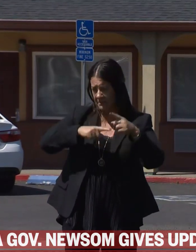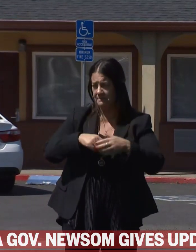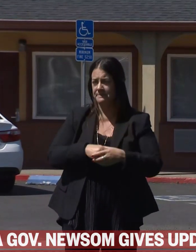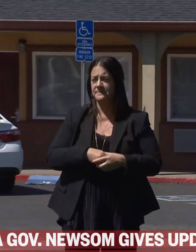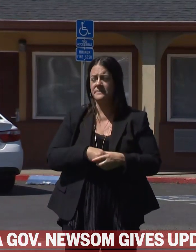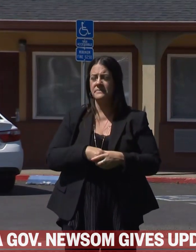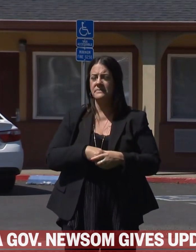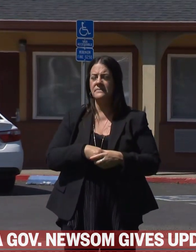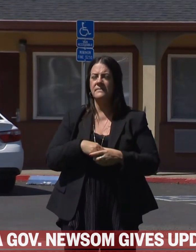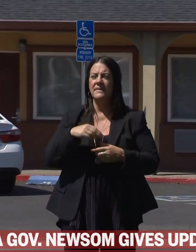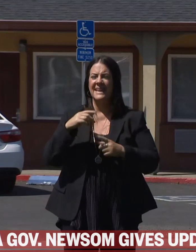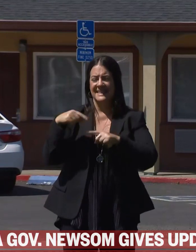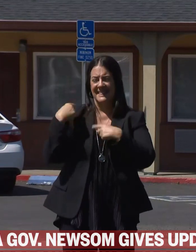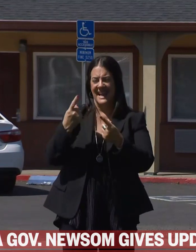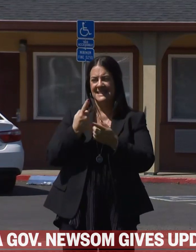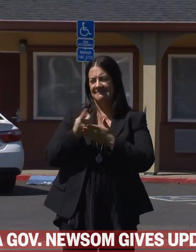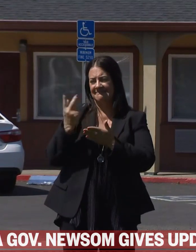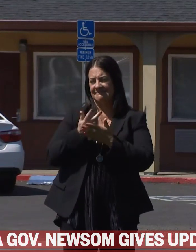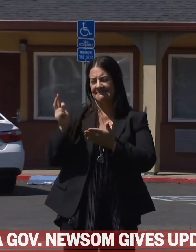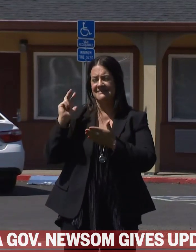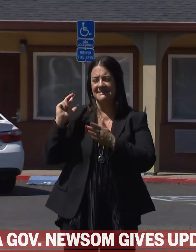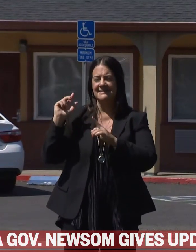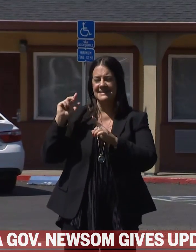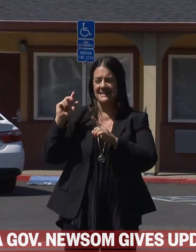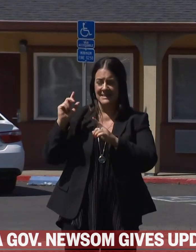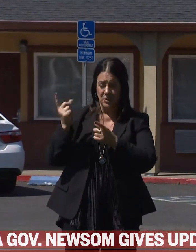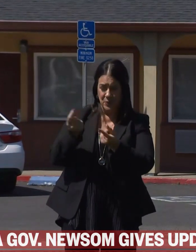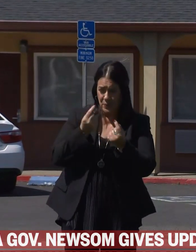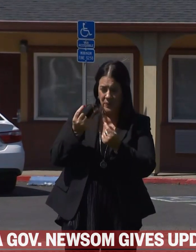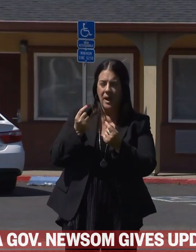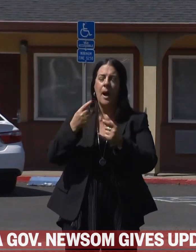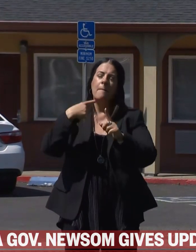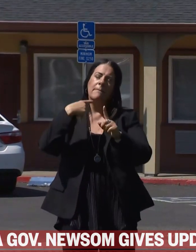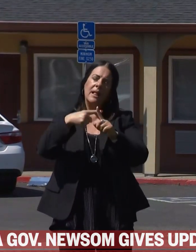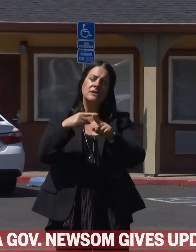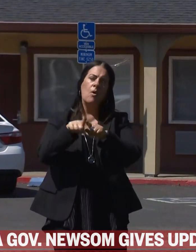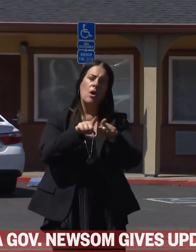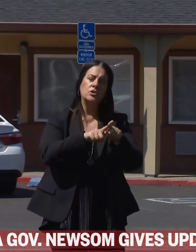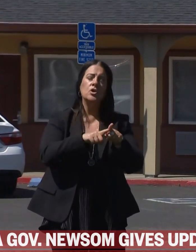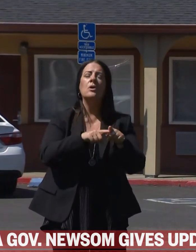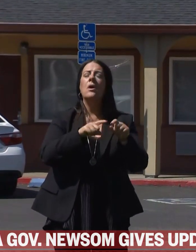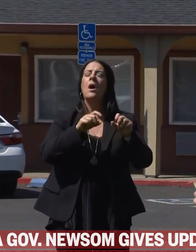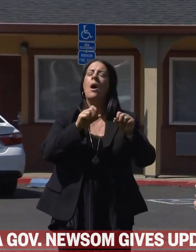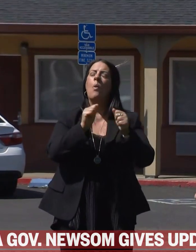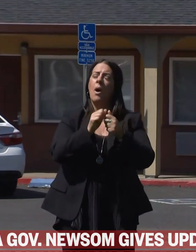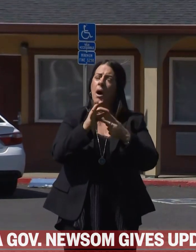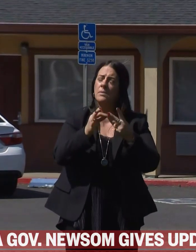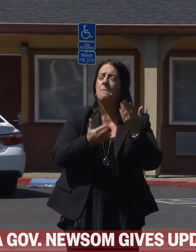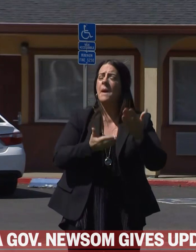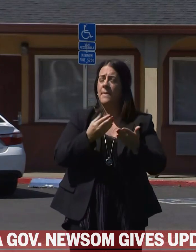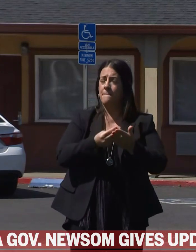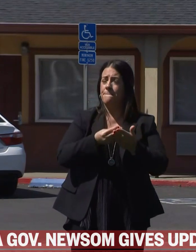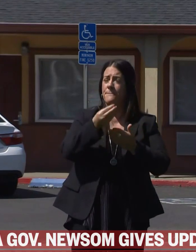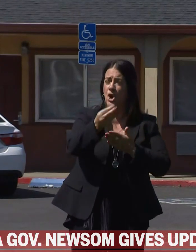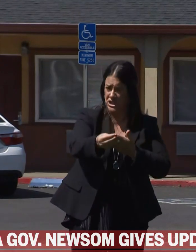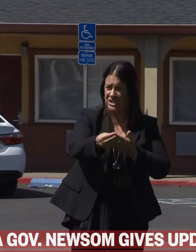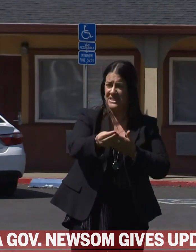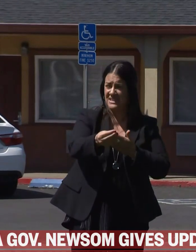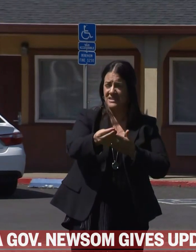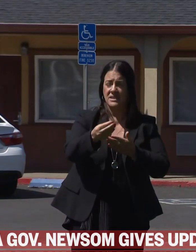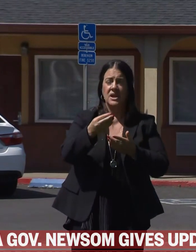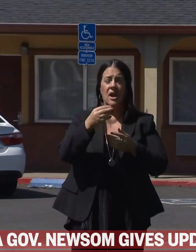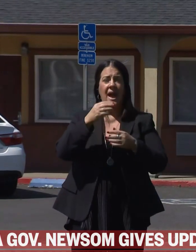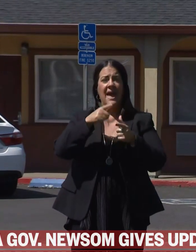have just engaged in the last few weeks include purchase options, so that the state of California can help support through